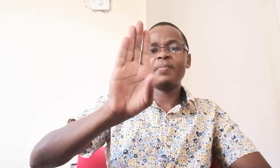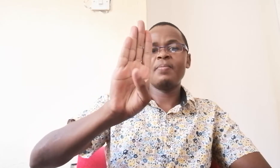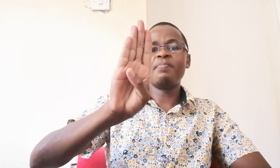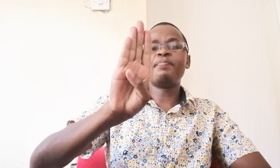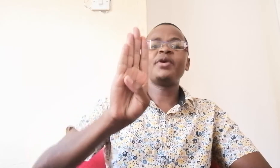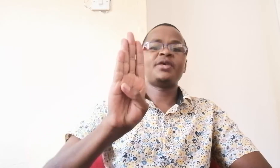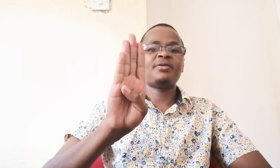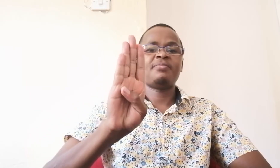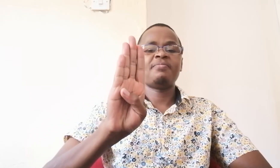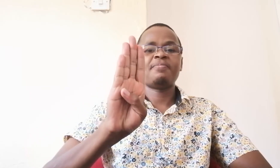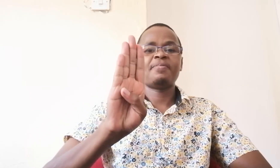B,